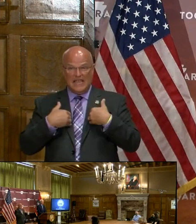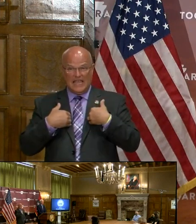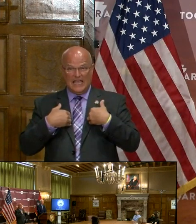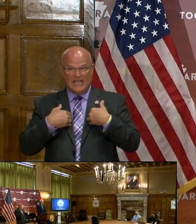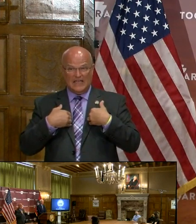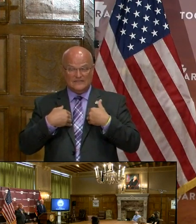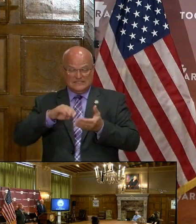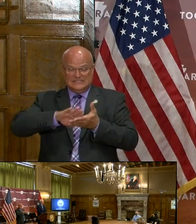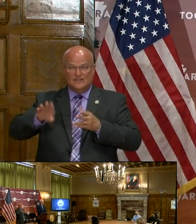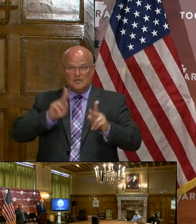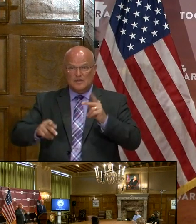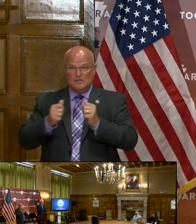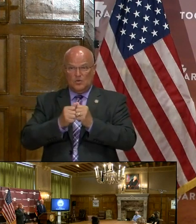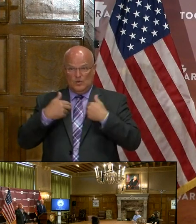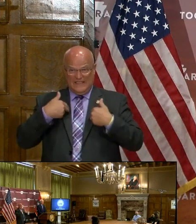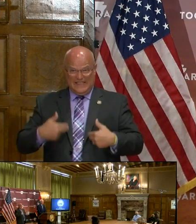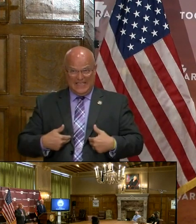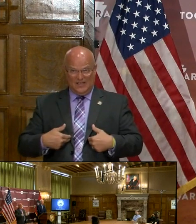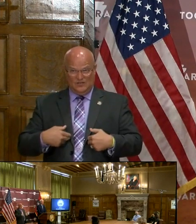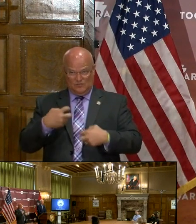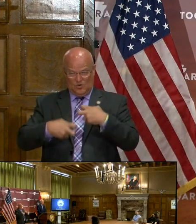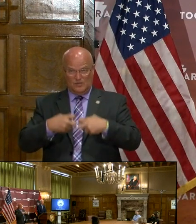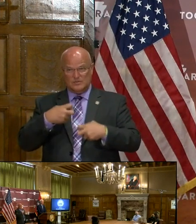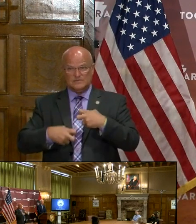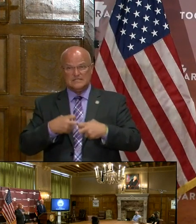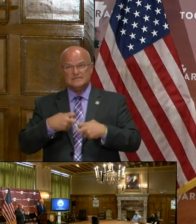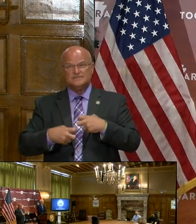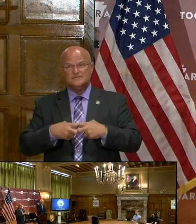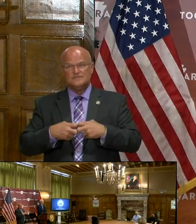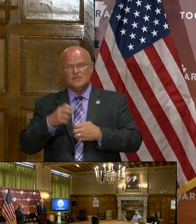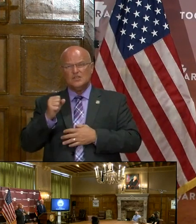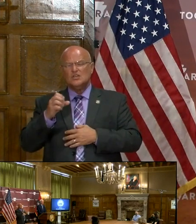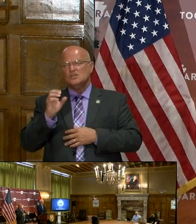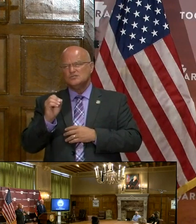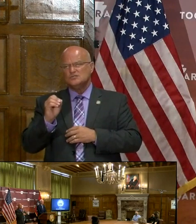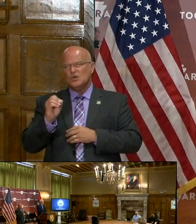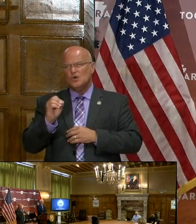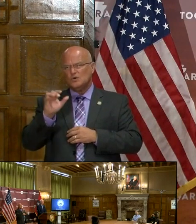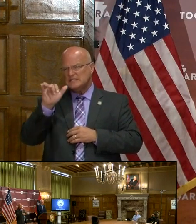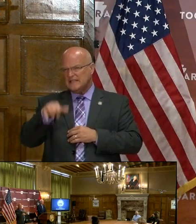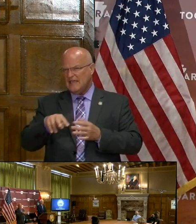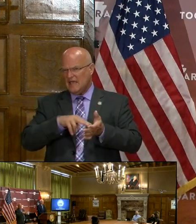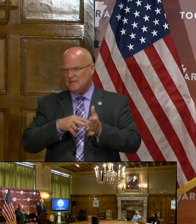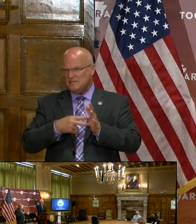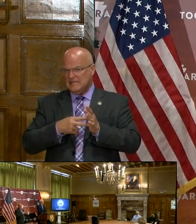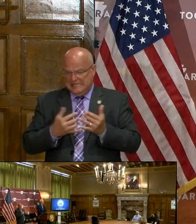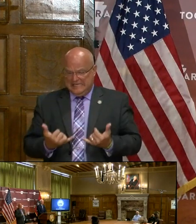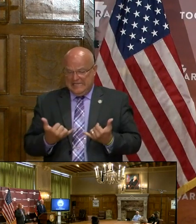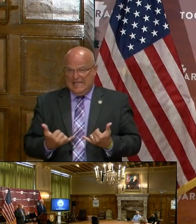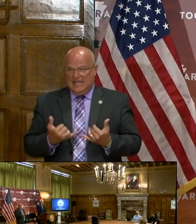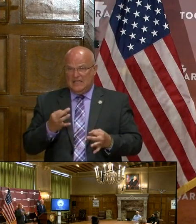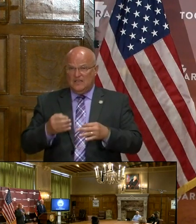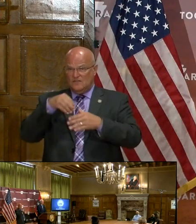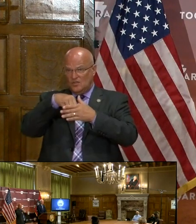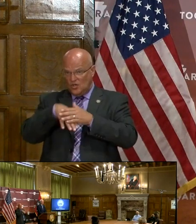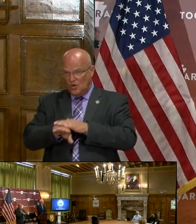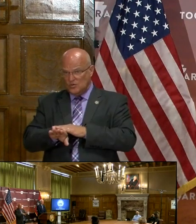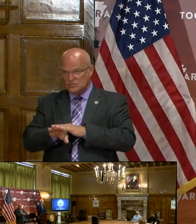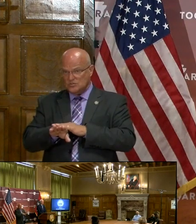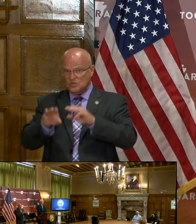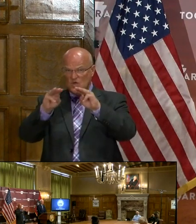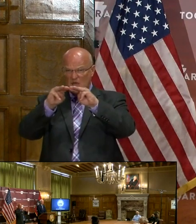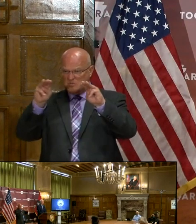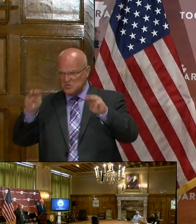an exemption for people with health problems. So does that mean that now if you go into